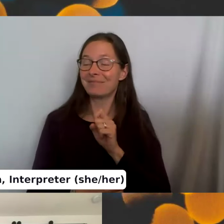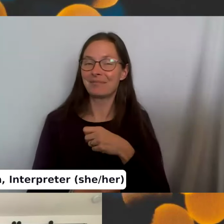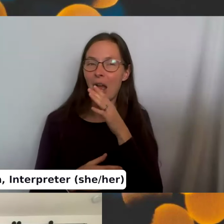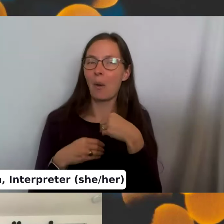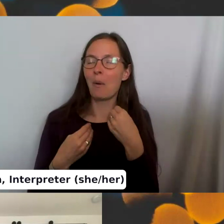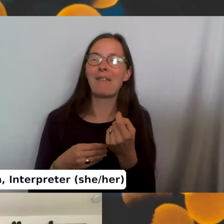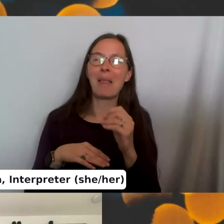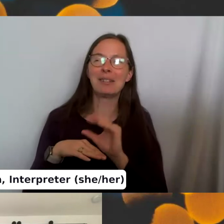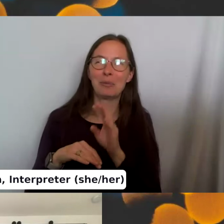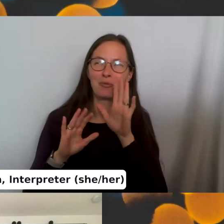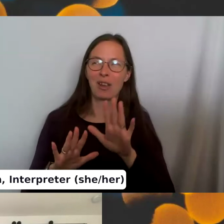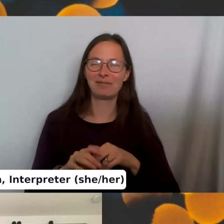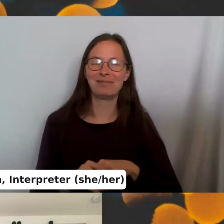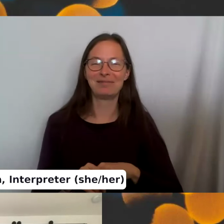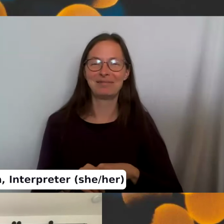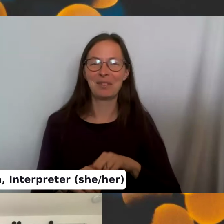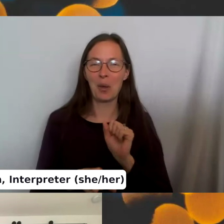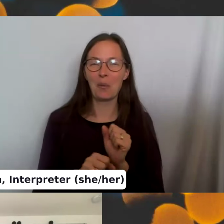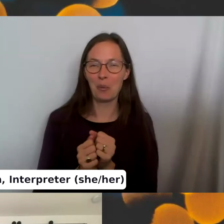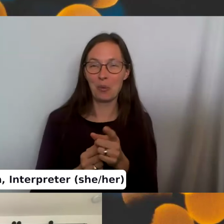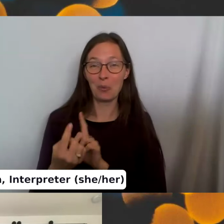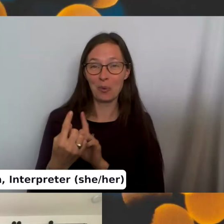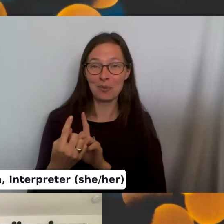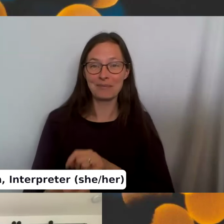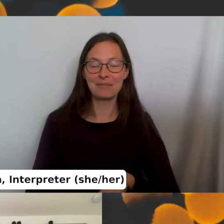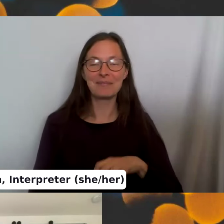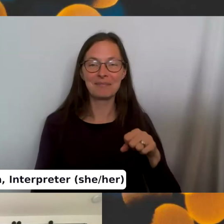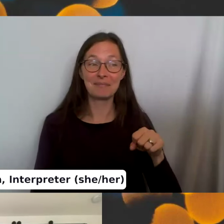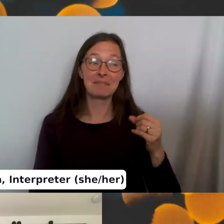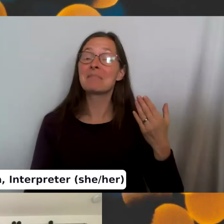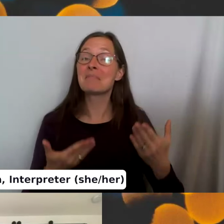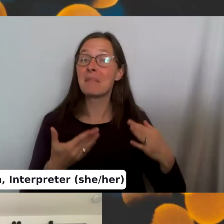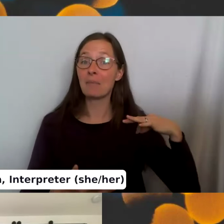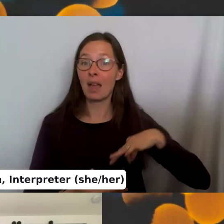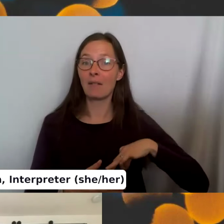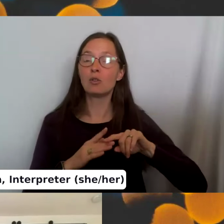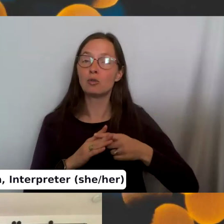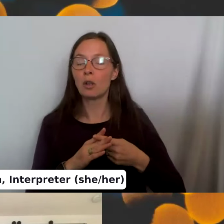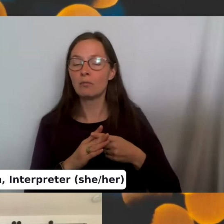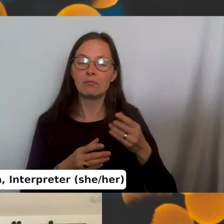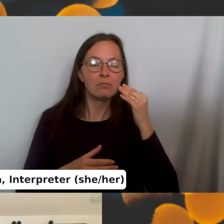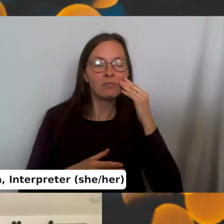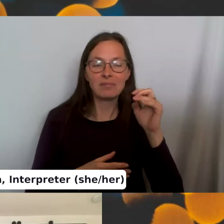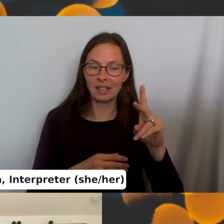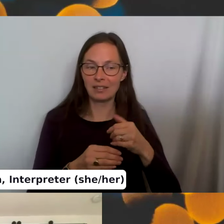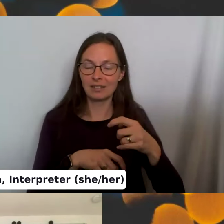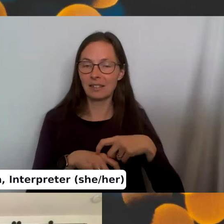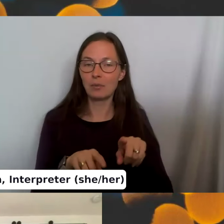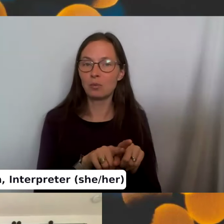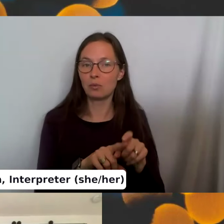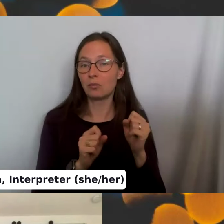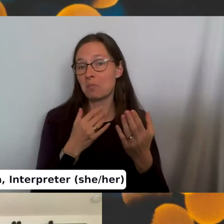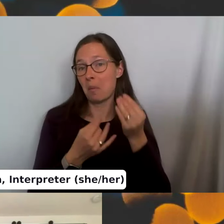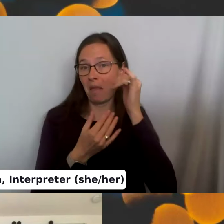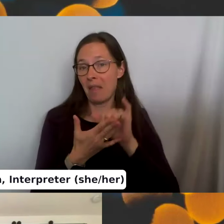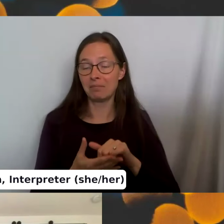little discount. It'd be great to work with you one-on-one. Yeah, it might even be helpful as you start to get to know the deck next time too. So maybe consider that,